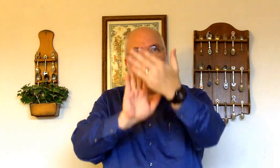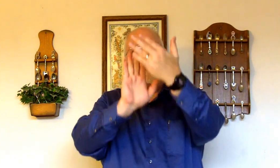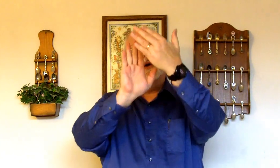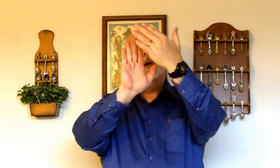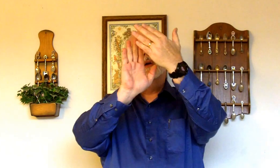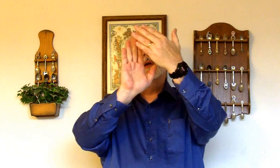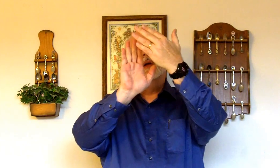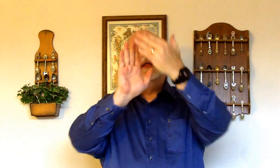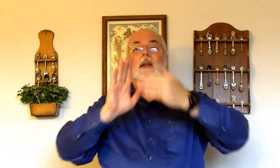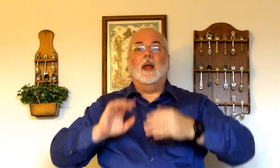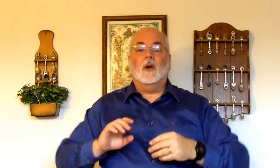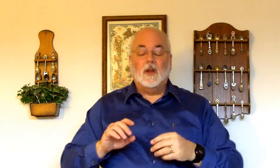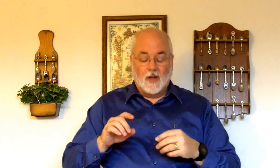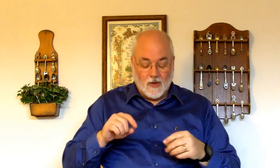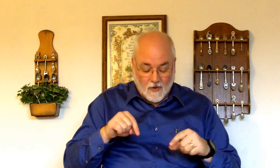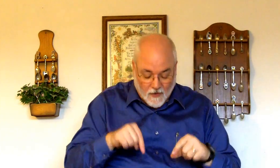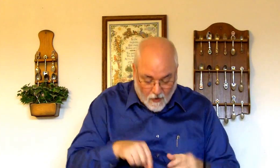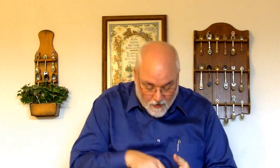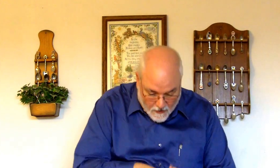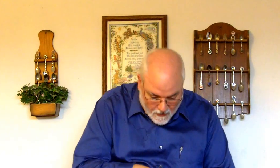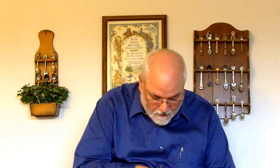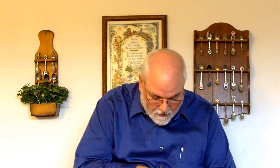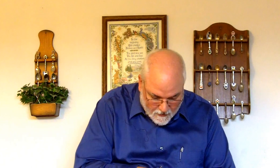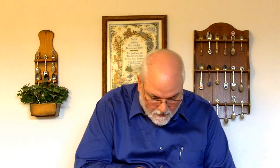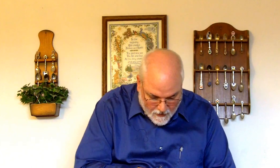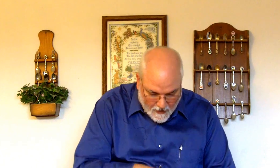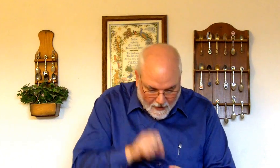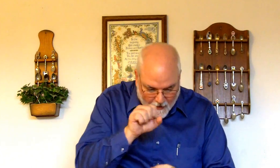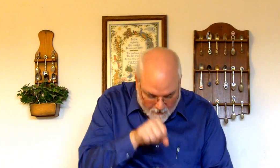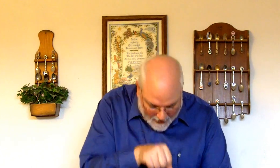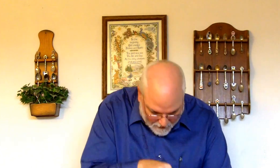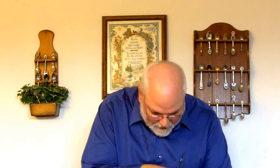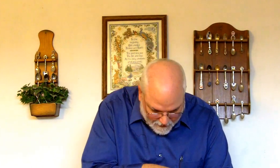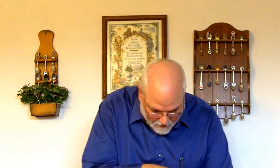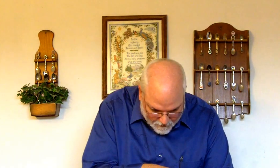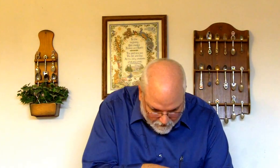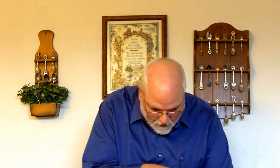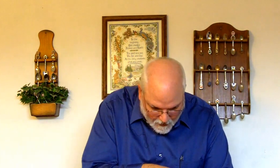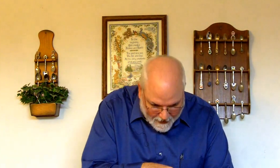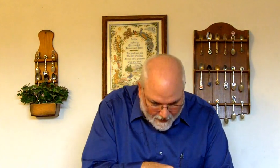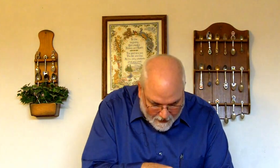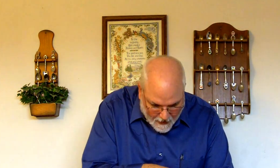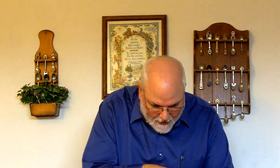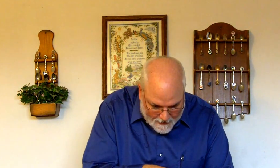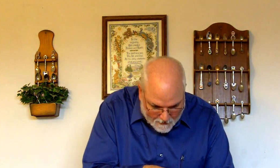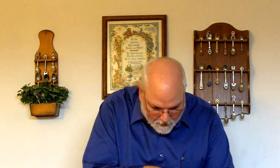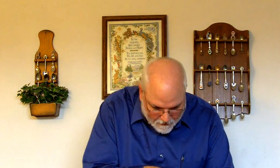Before. Now, so if you're on your knees and you're bowing down and God is above